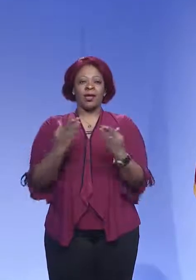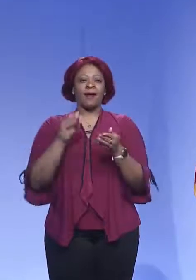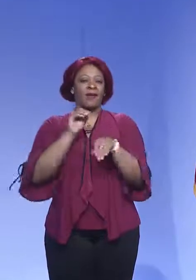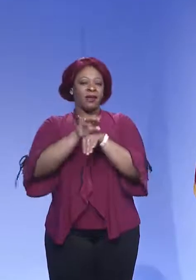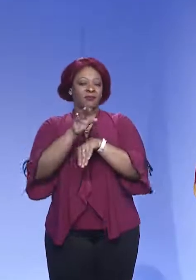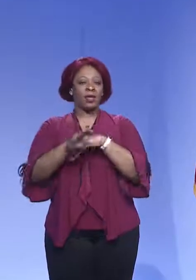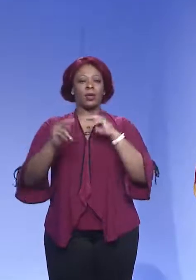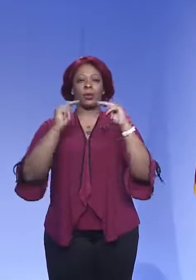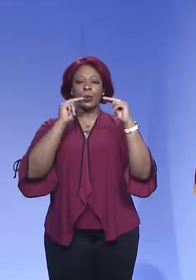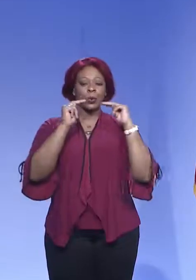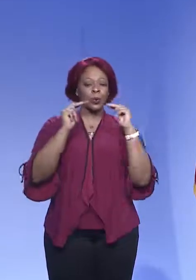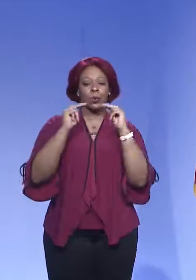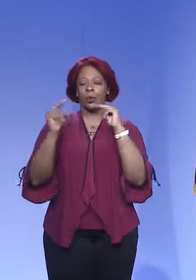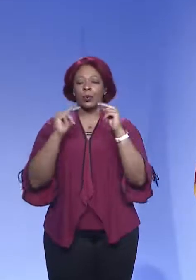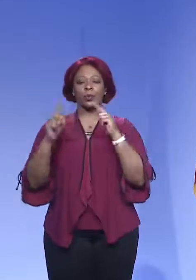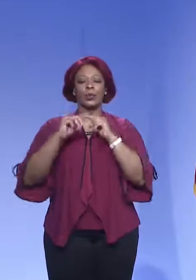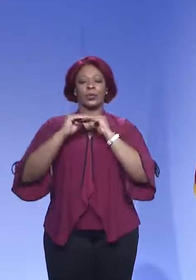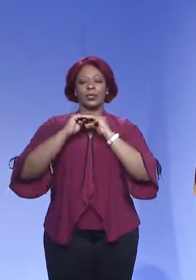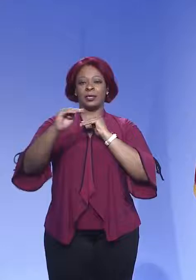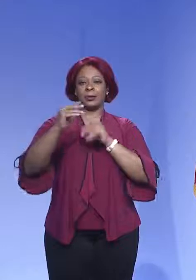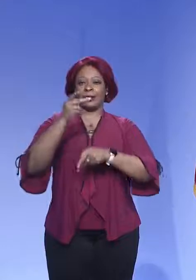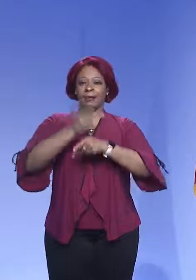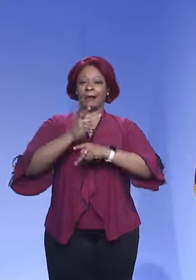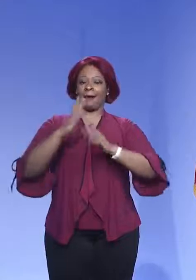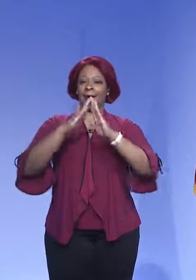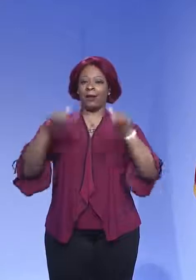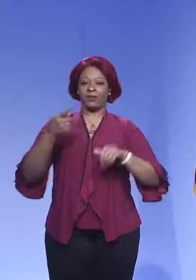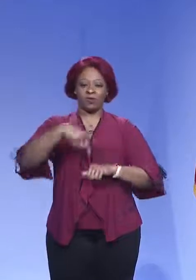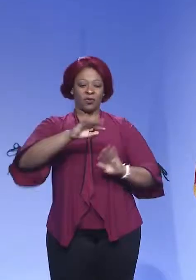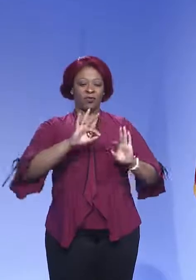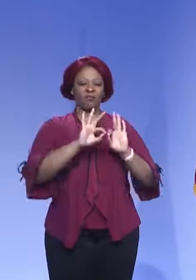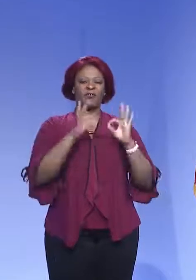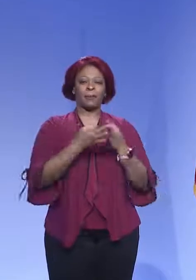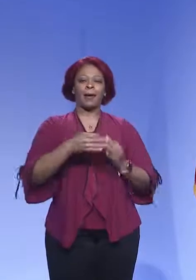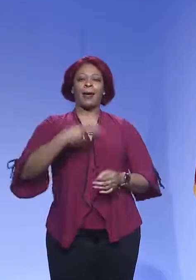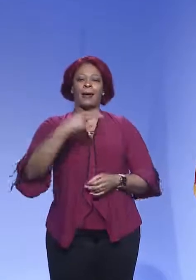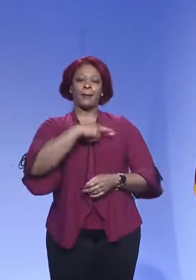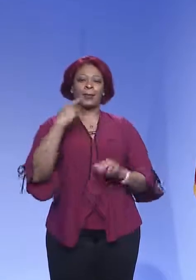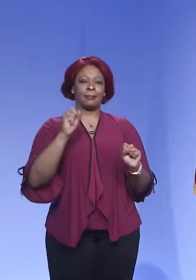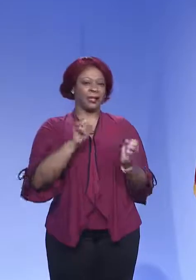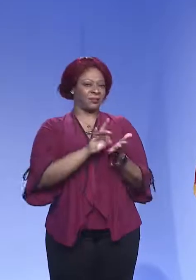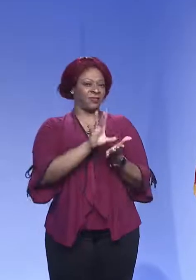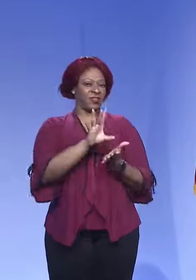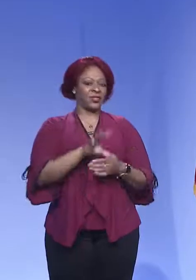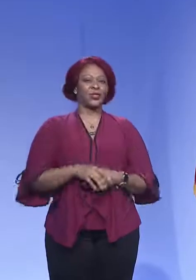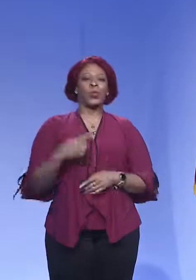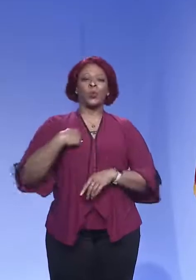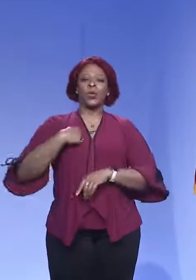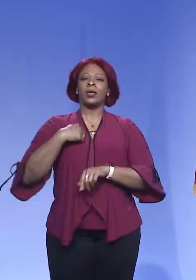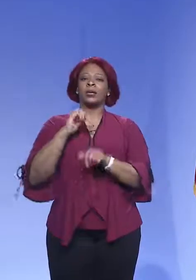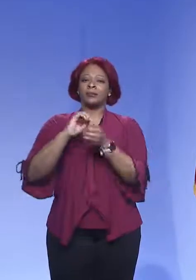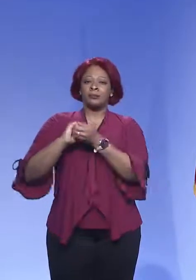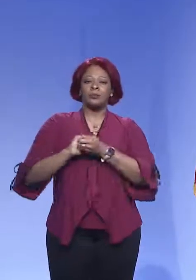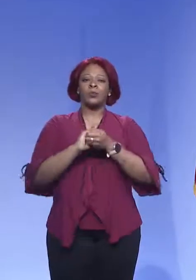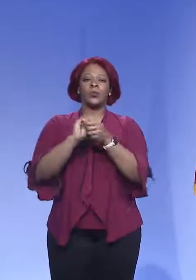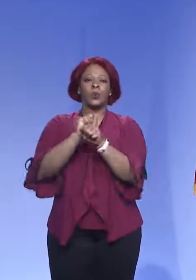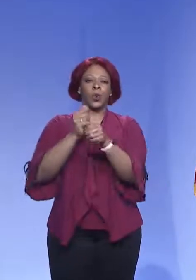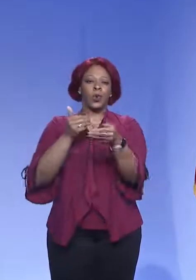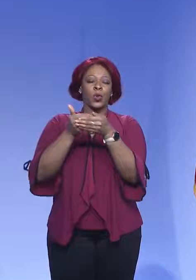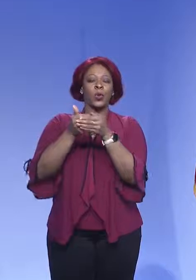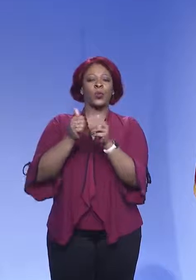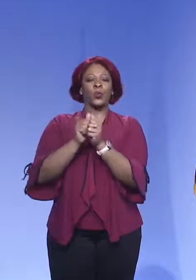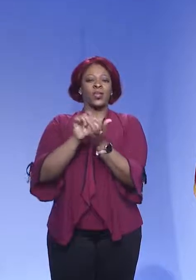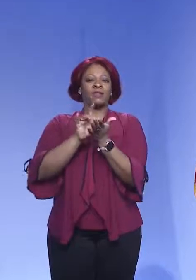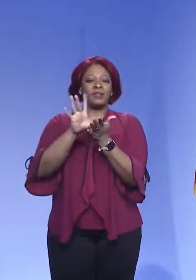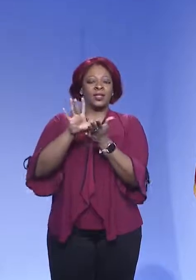and negotiating services to stabilize housing for families most at risk. We established close working relationships with the eviction